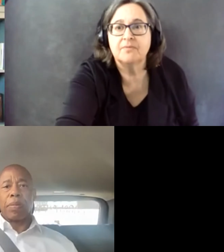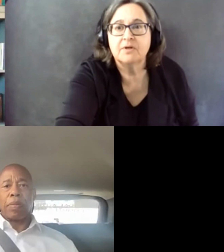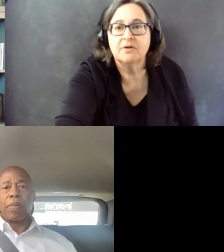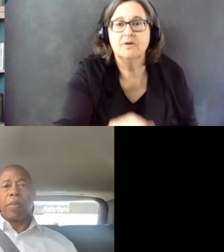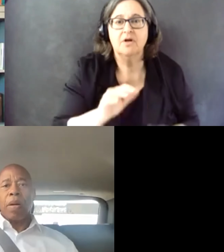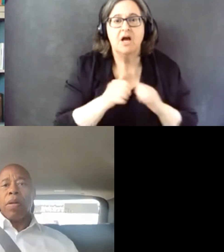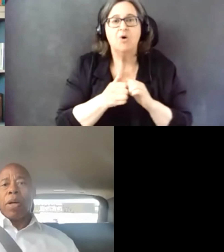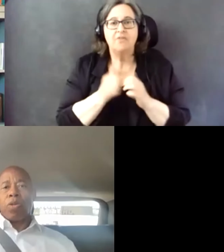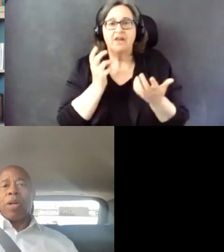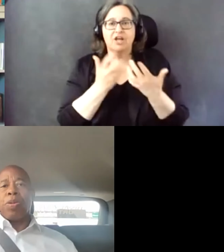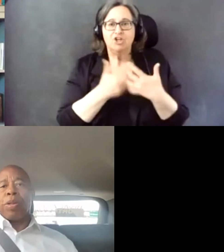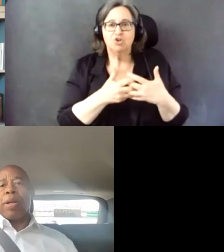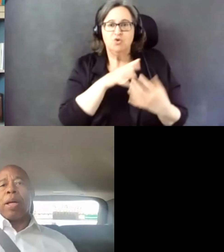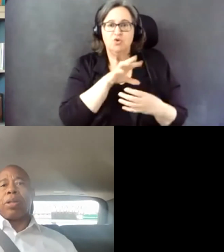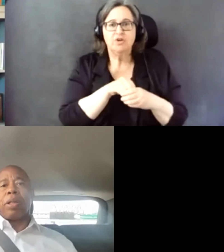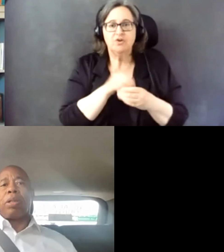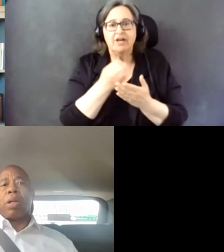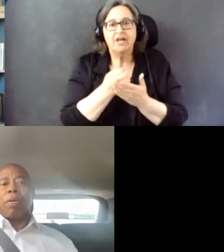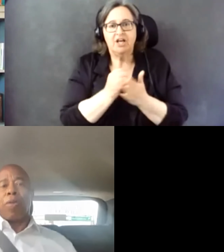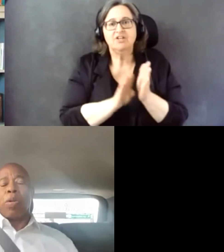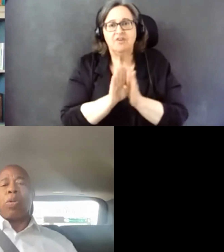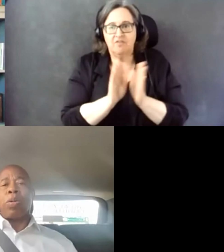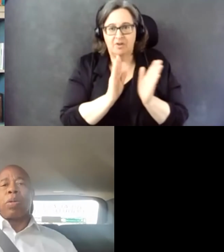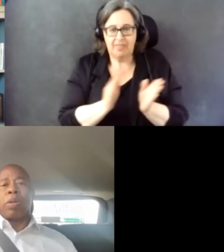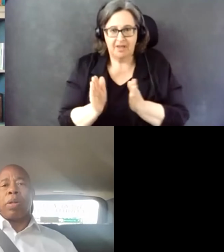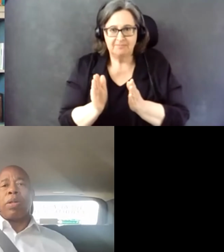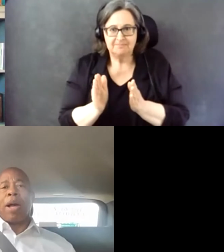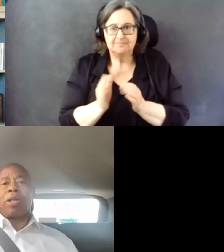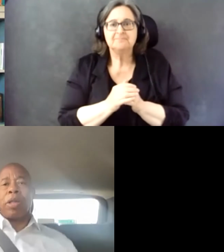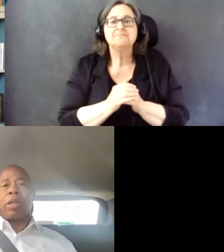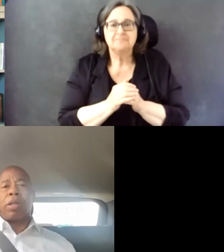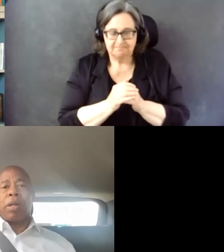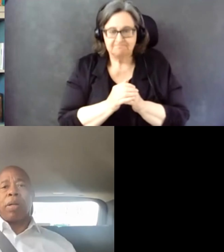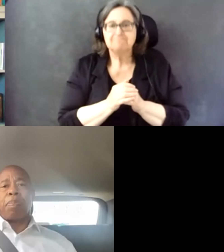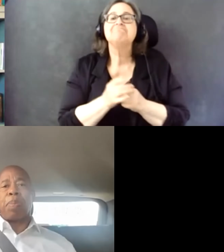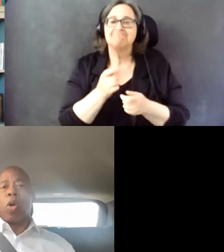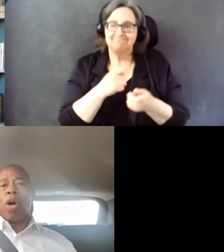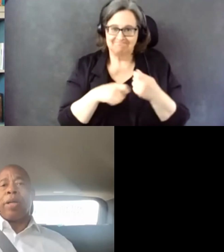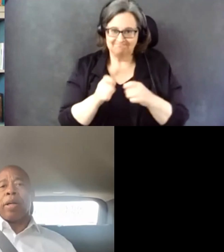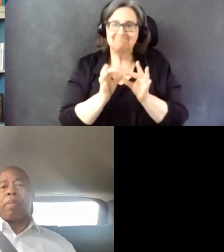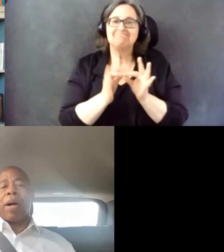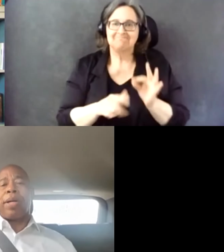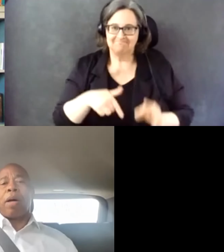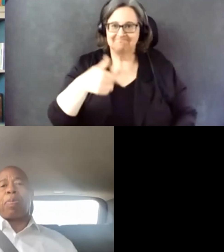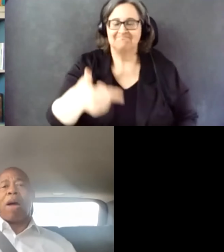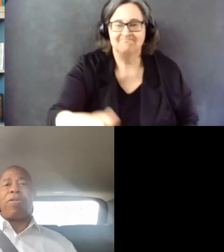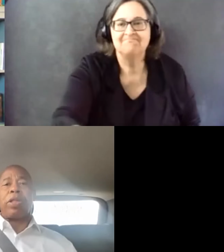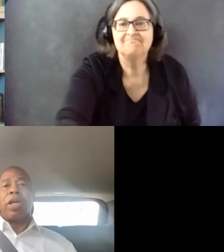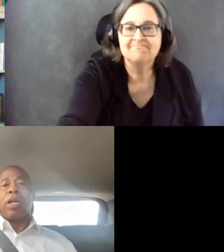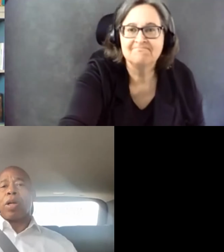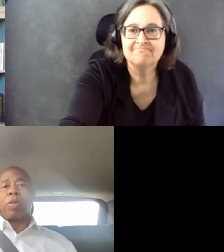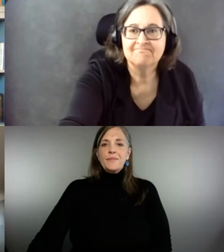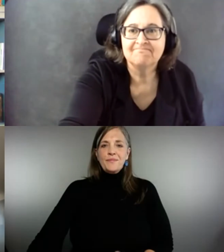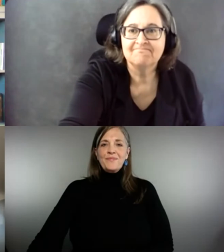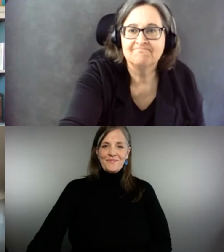yes when i do an analysis of who is actually employed in my non-profits